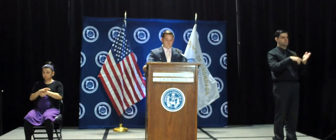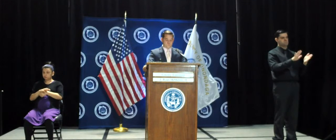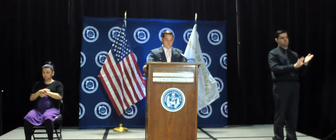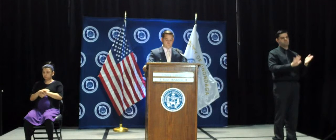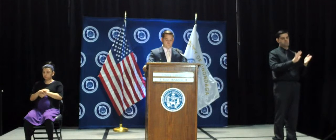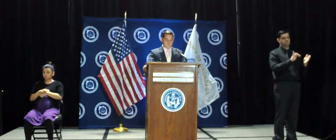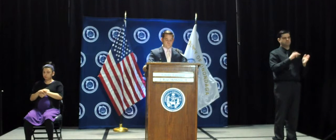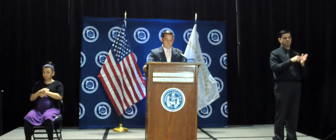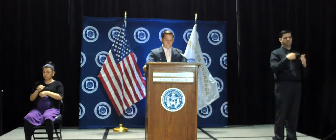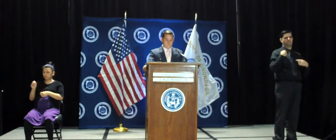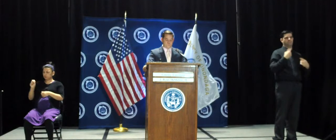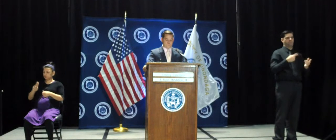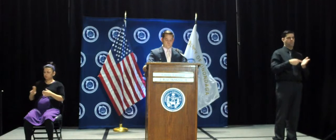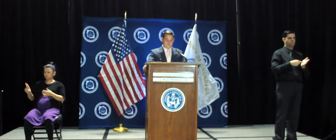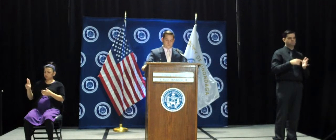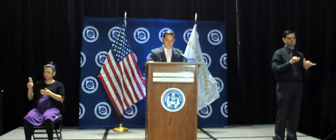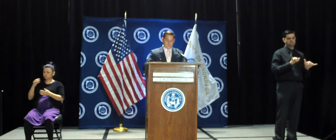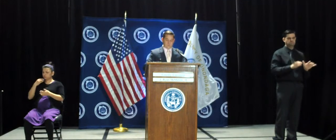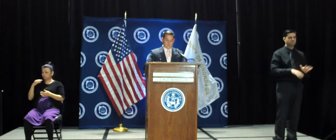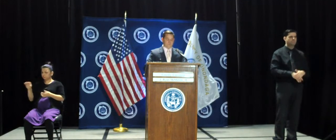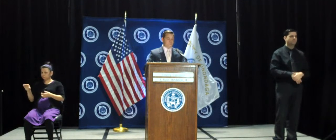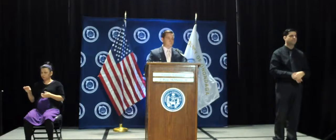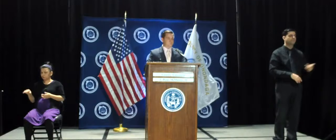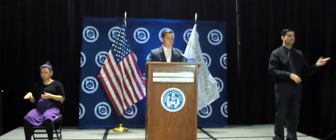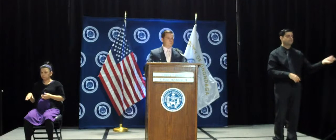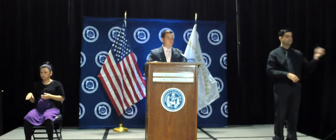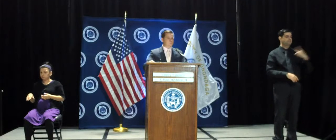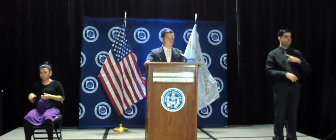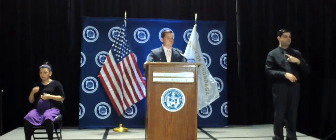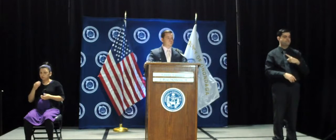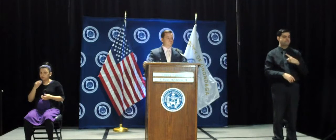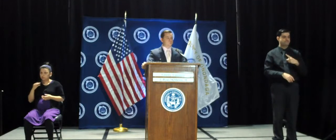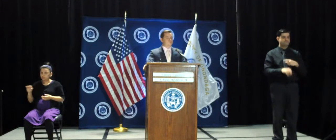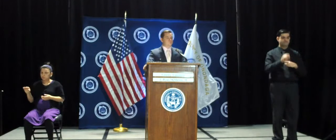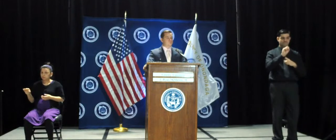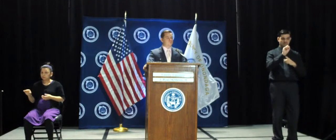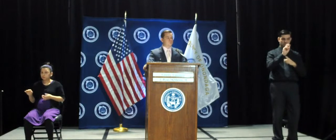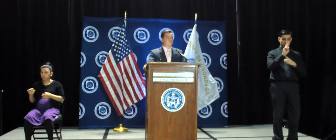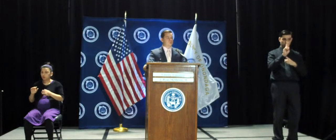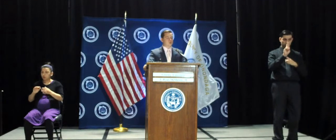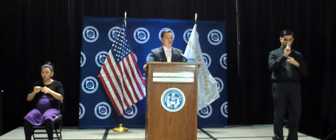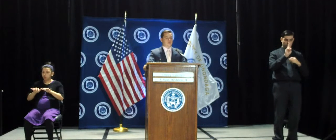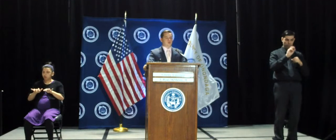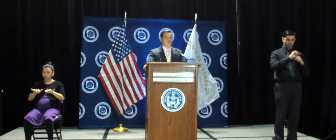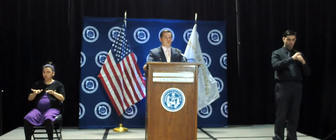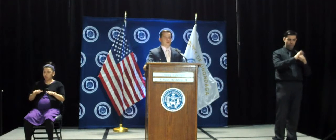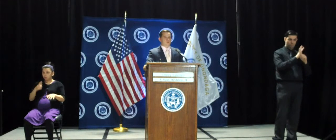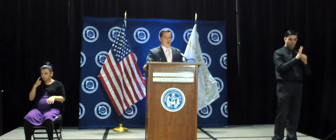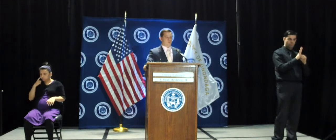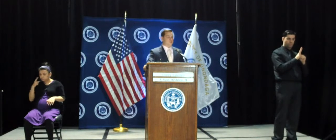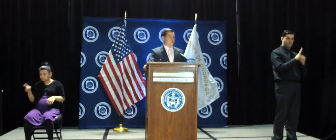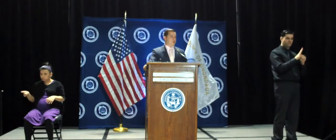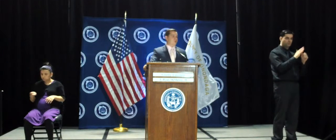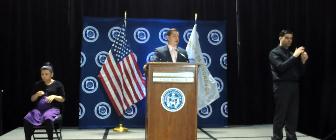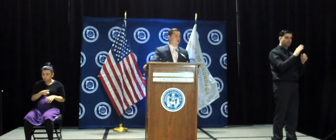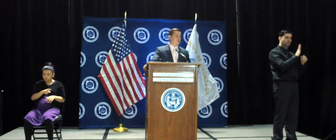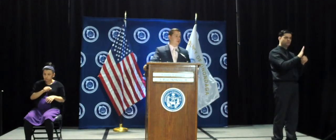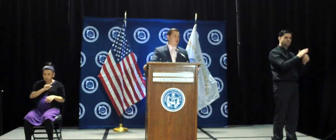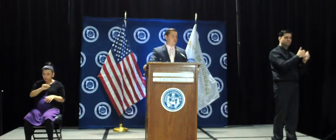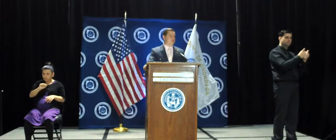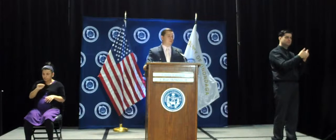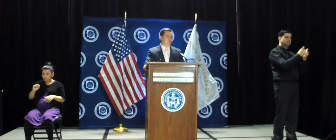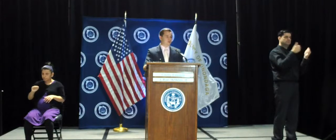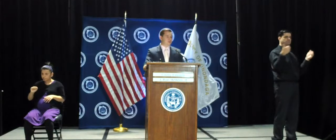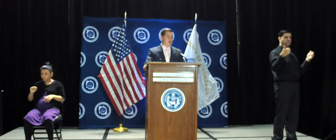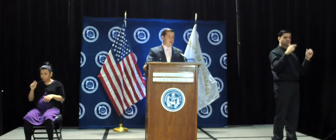does the university do contact tracing completely independent of the county? How does that work? Yeah, they do. They do help us out tremendously.